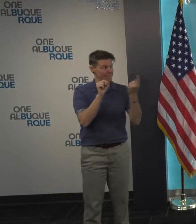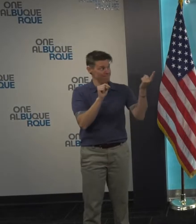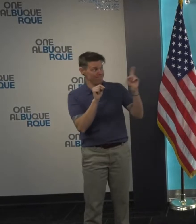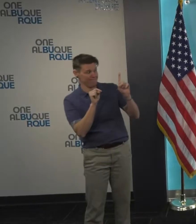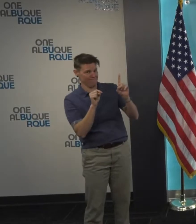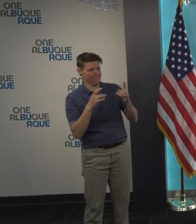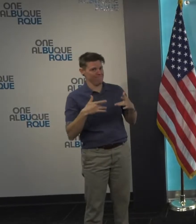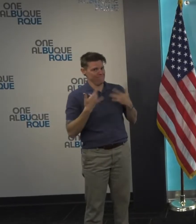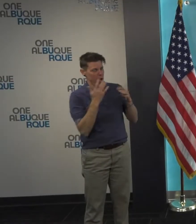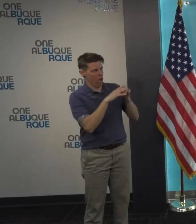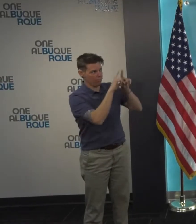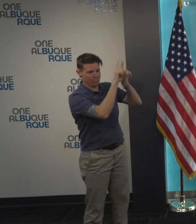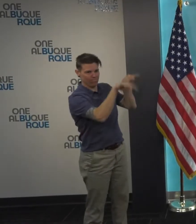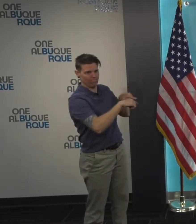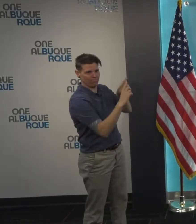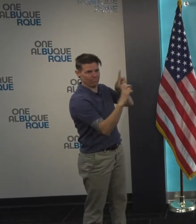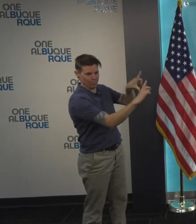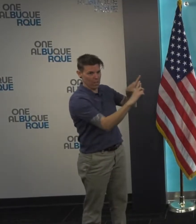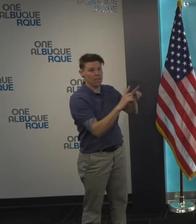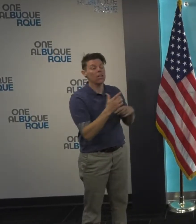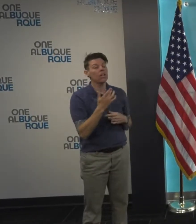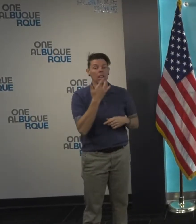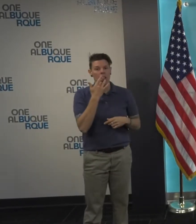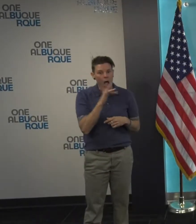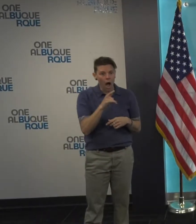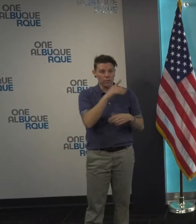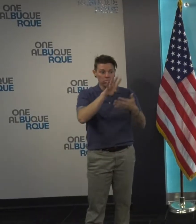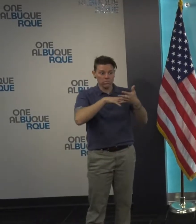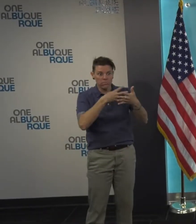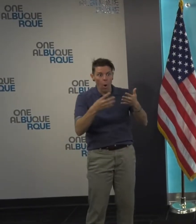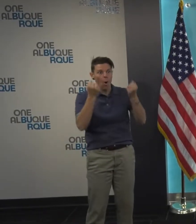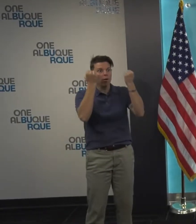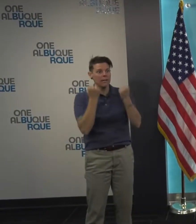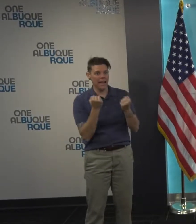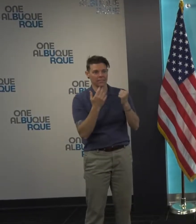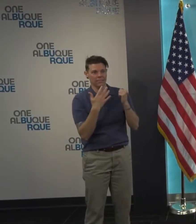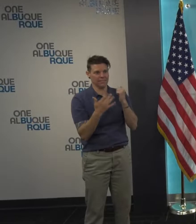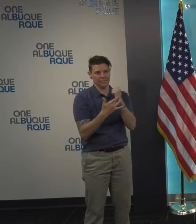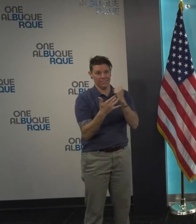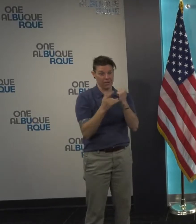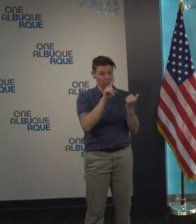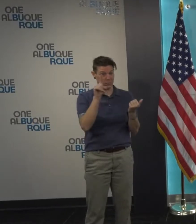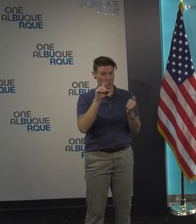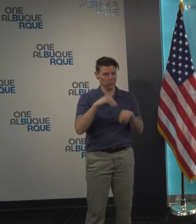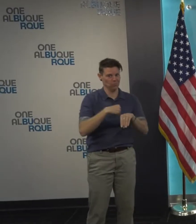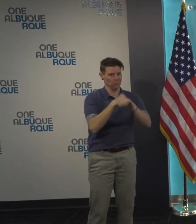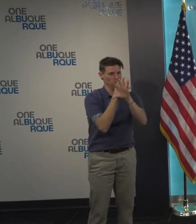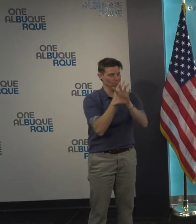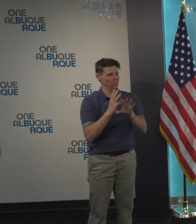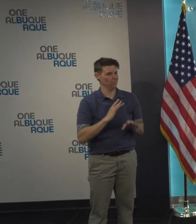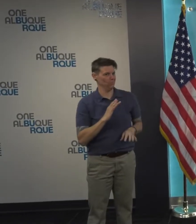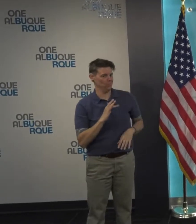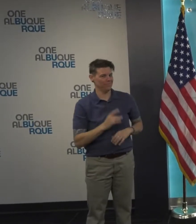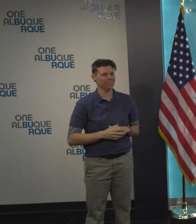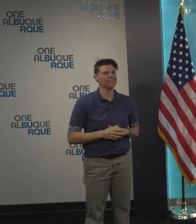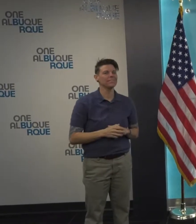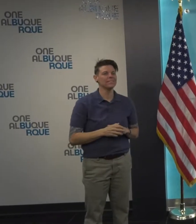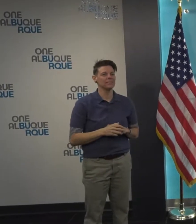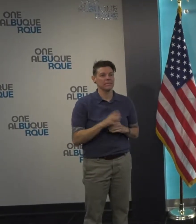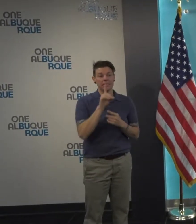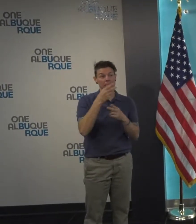be available through the magic of technology and Zoom. Our Congresswoman Deb Haaland is going to be joining